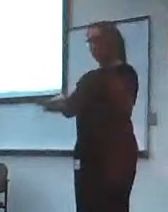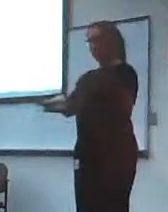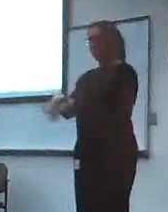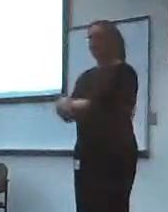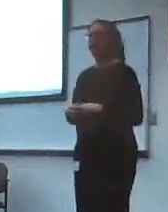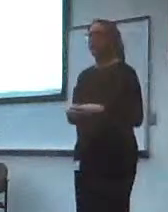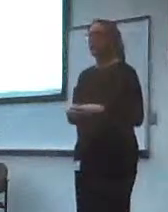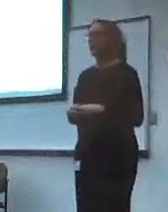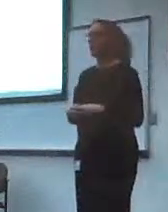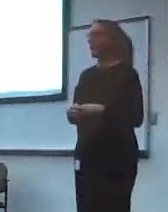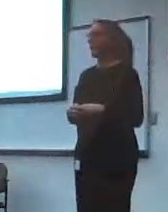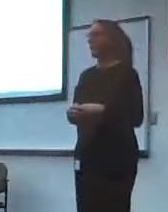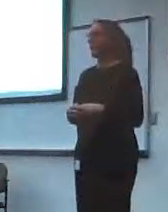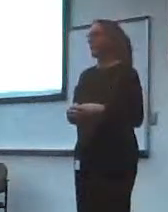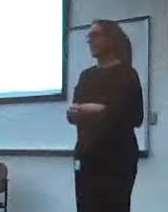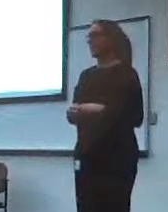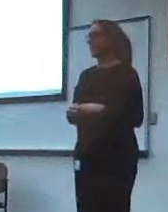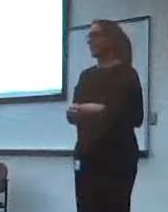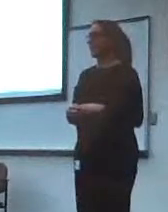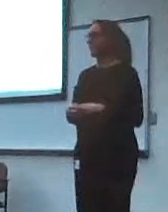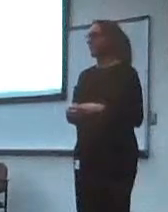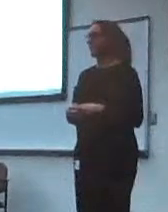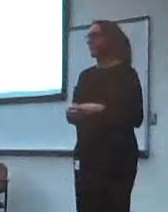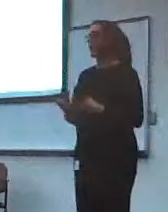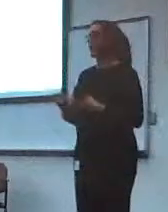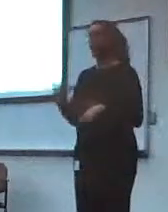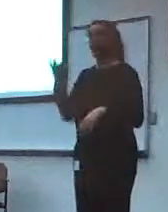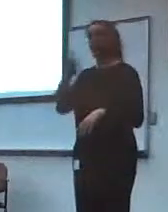the main point and focus is on reintegration.